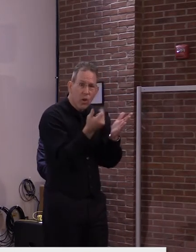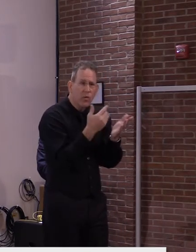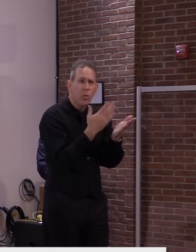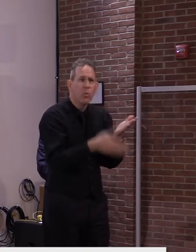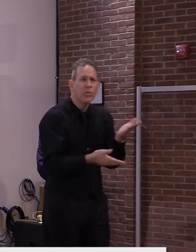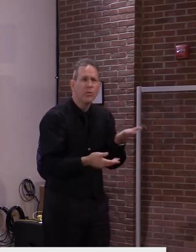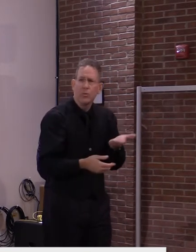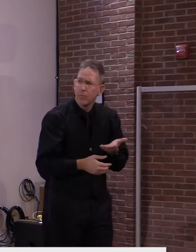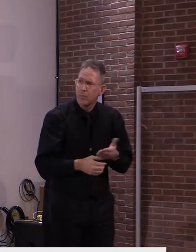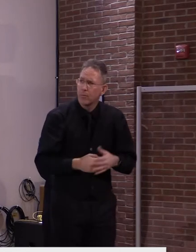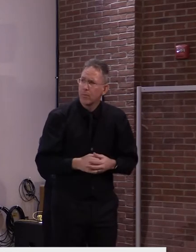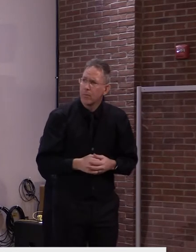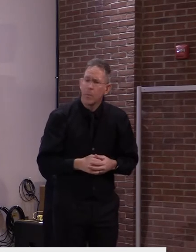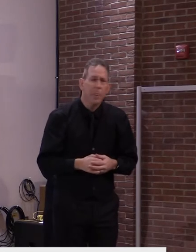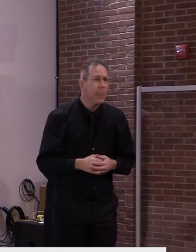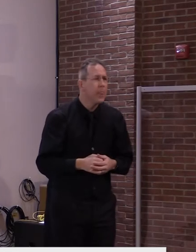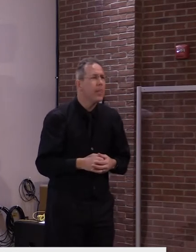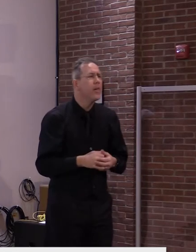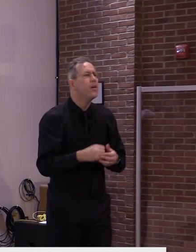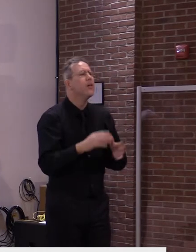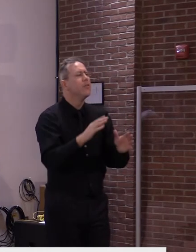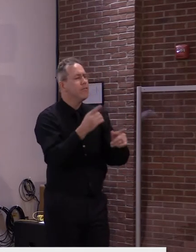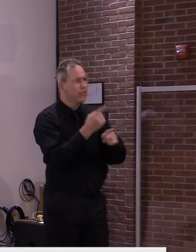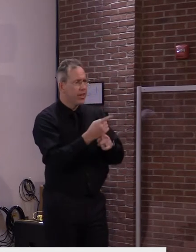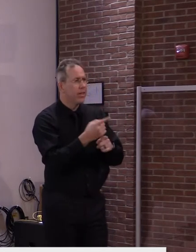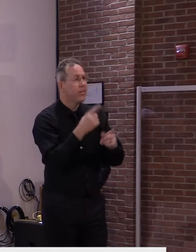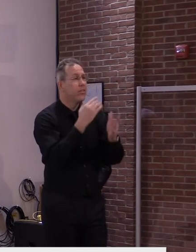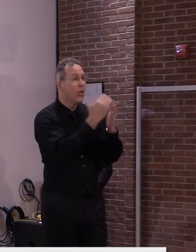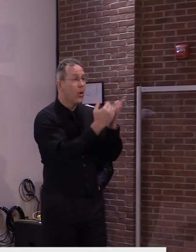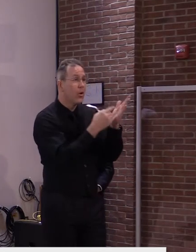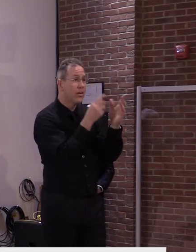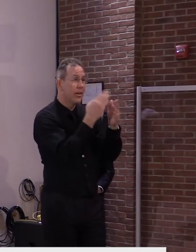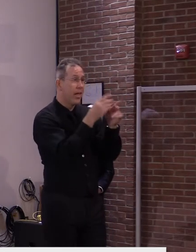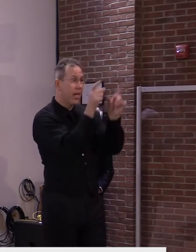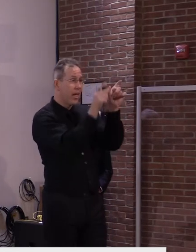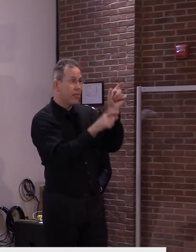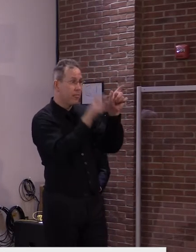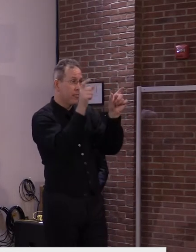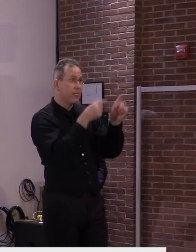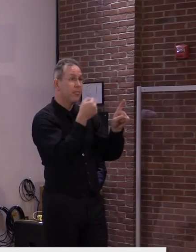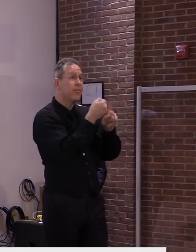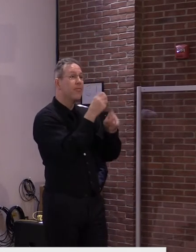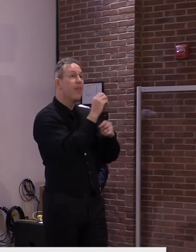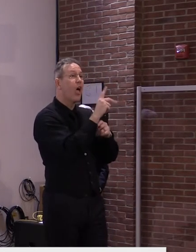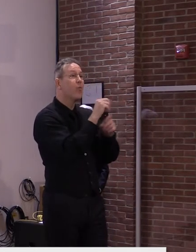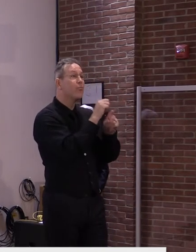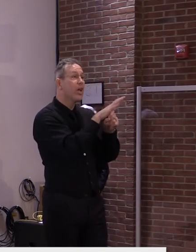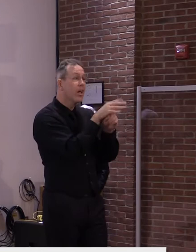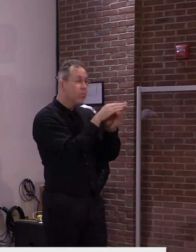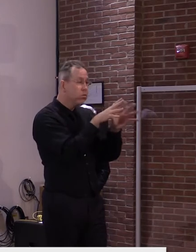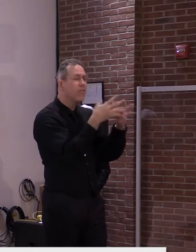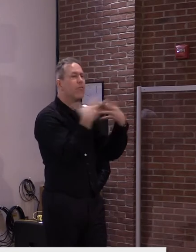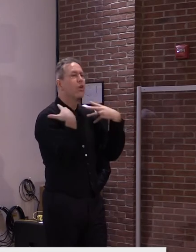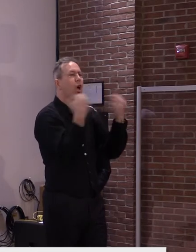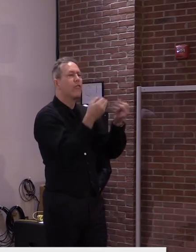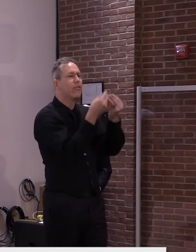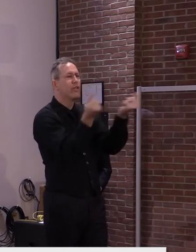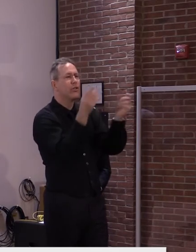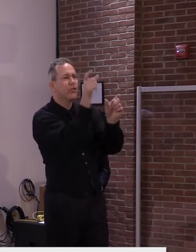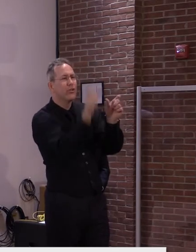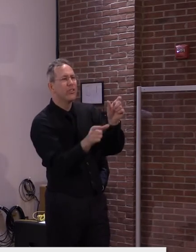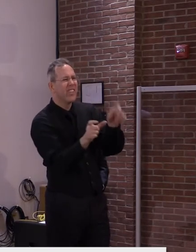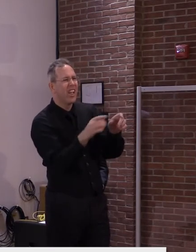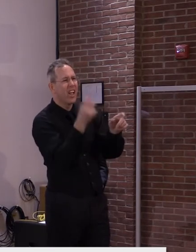an outbreak won't be in the resolved column for 28 days because we have to wait for two incubation periods to